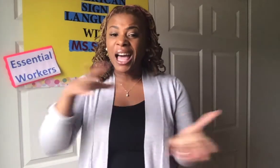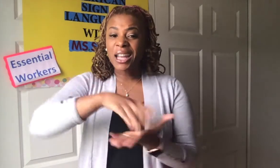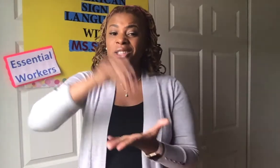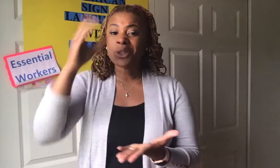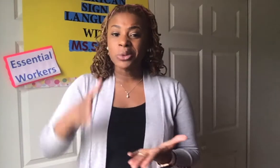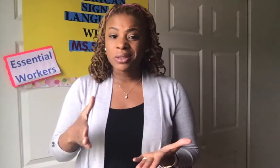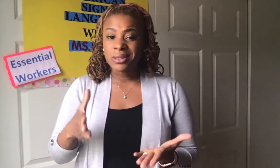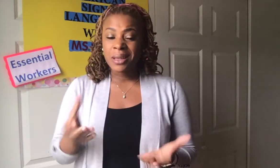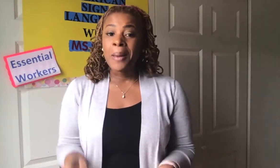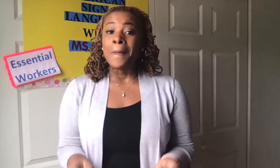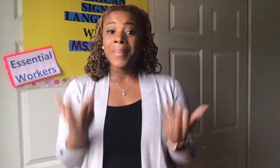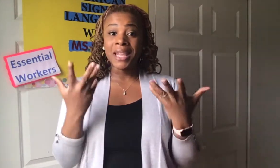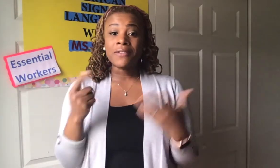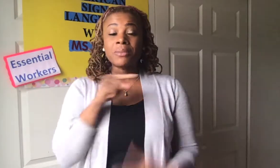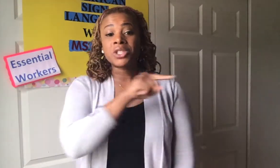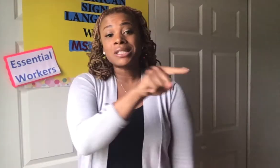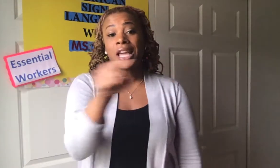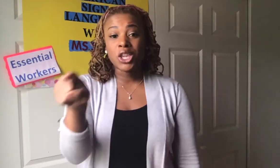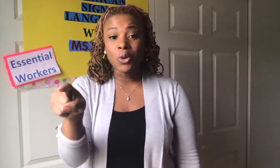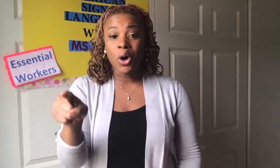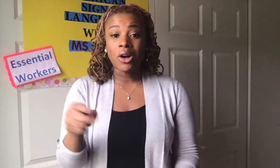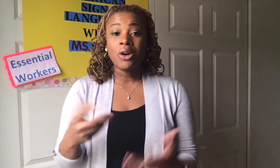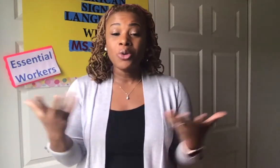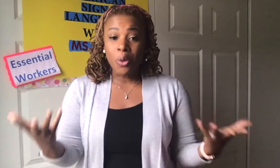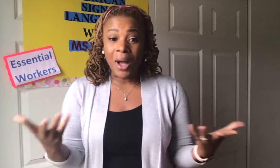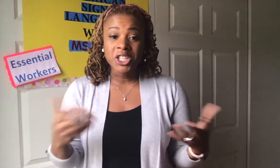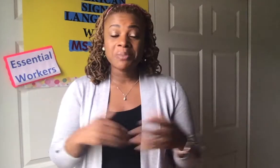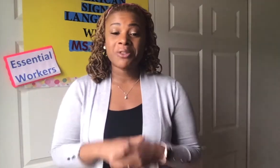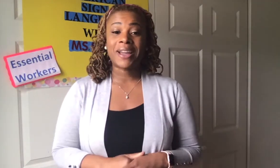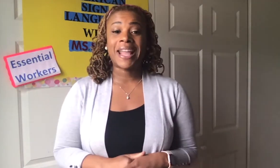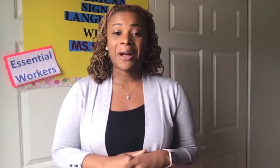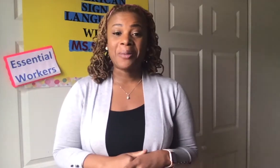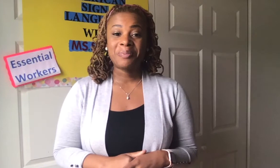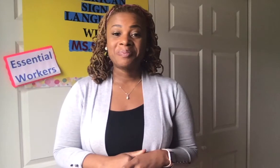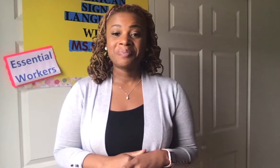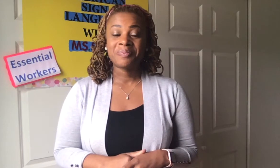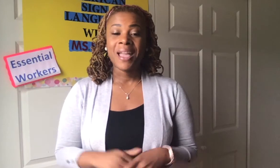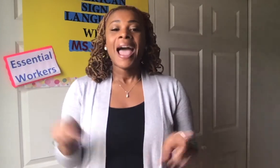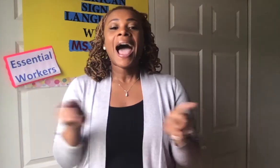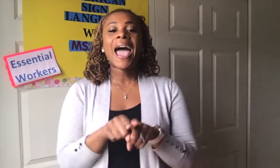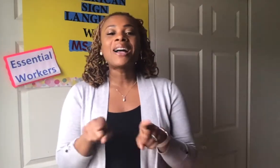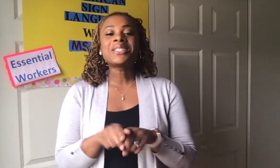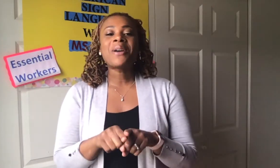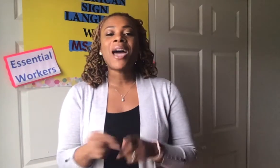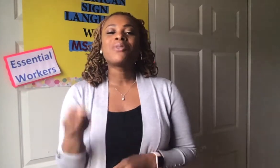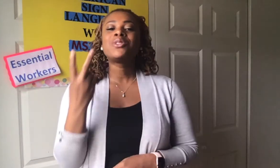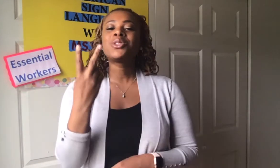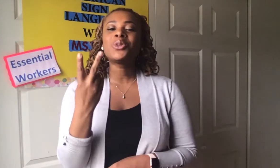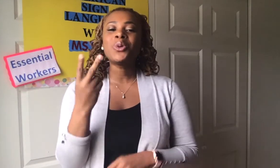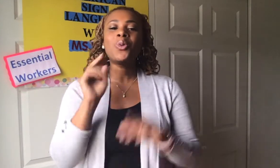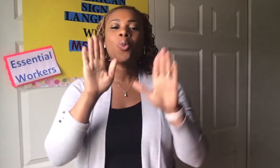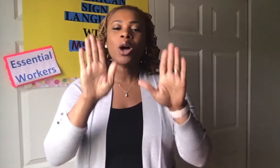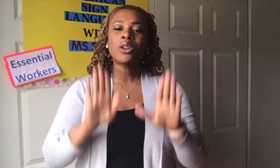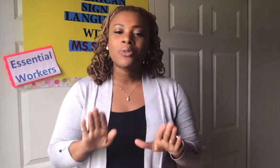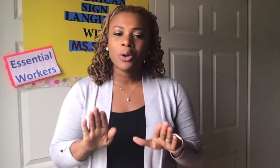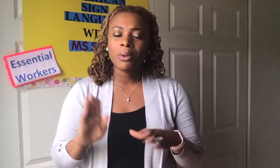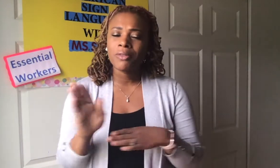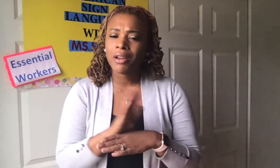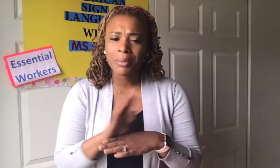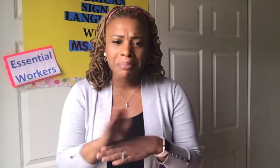of students, many of them just like you all who are watching me right now. I also have two wonderful but very